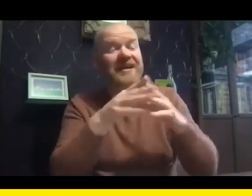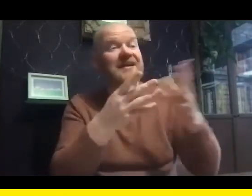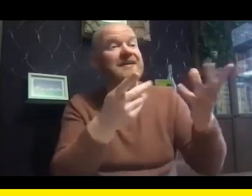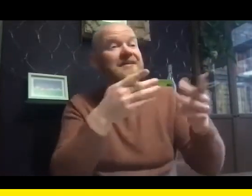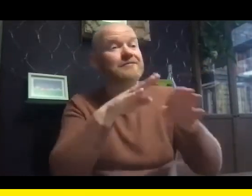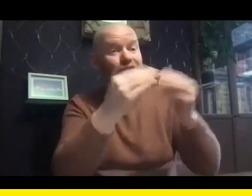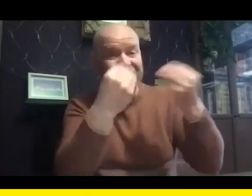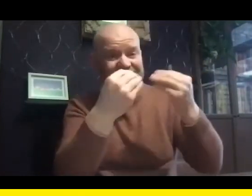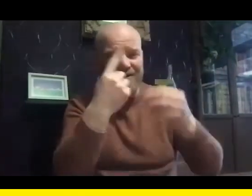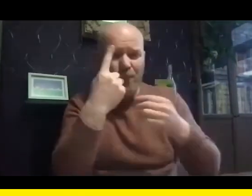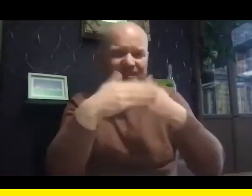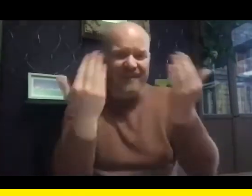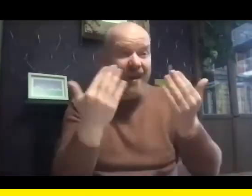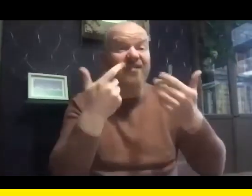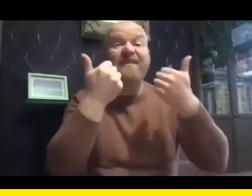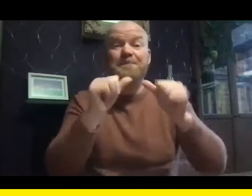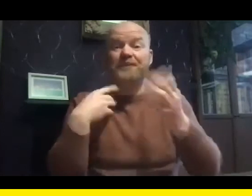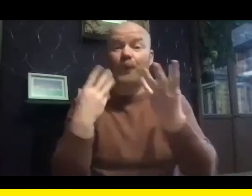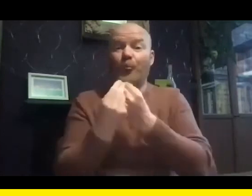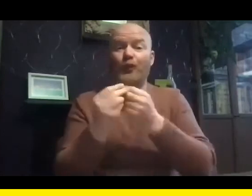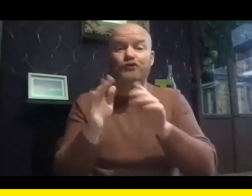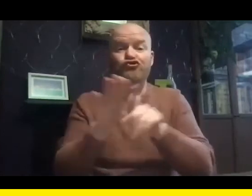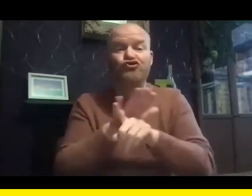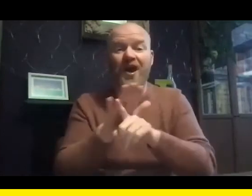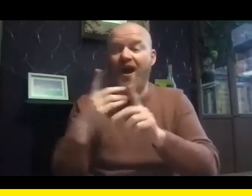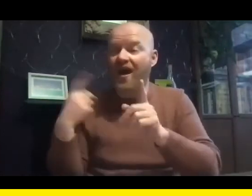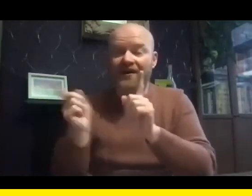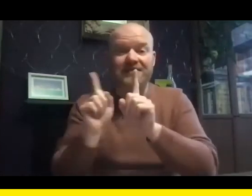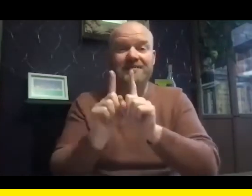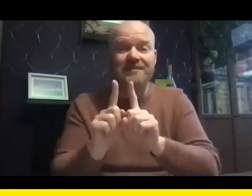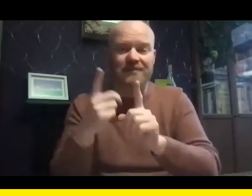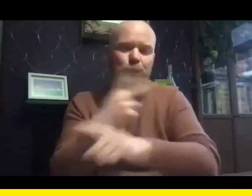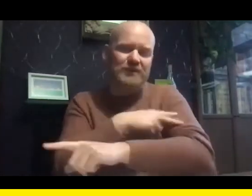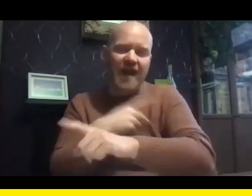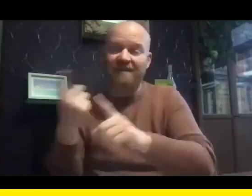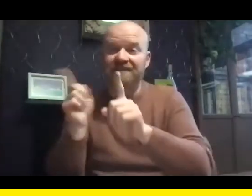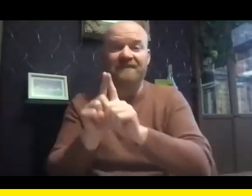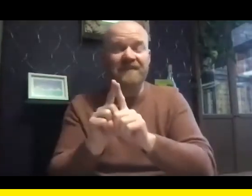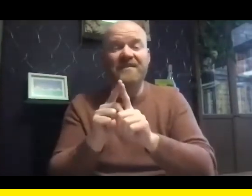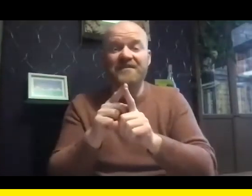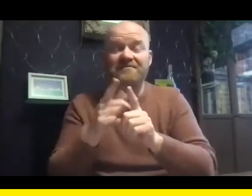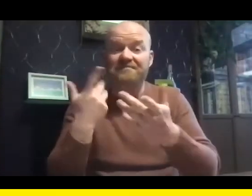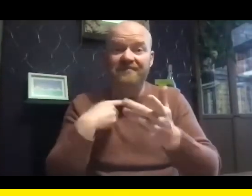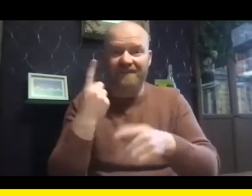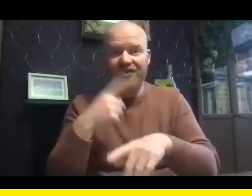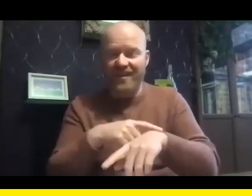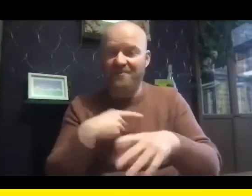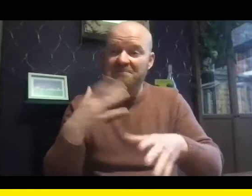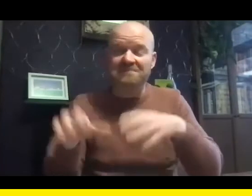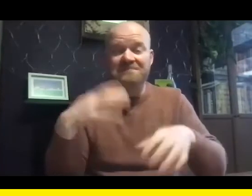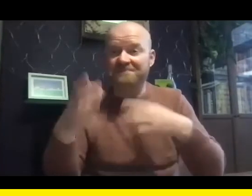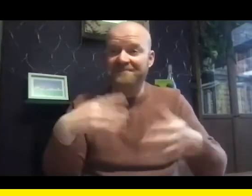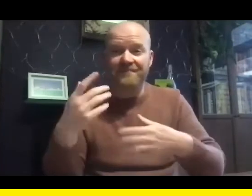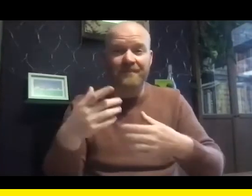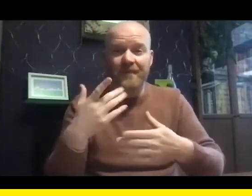deaf, and let's give you some training. So they give me some one-day training. I had somebody with me, a staff member shadowing me,